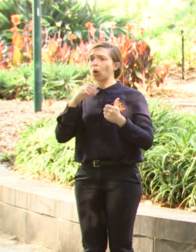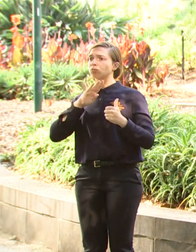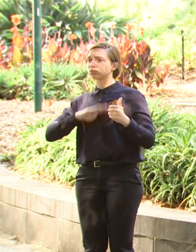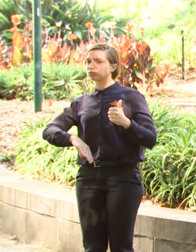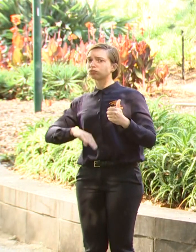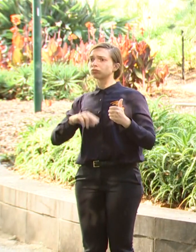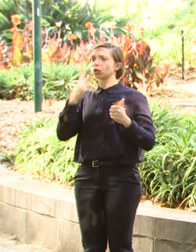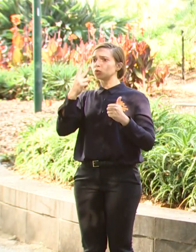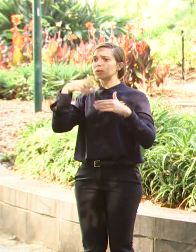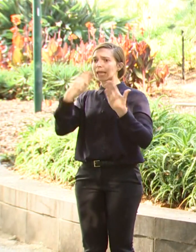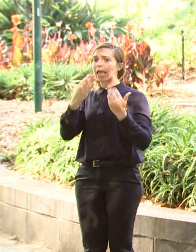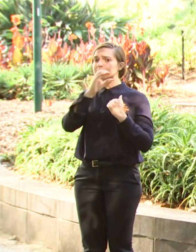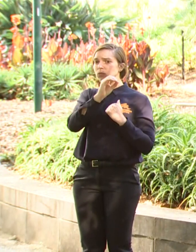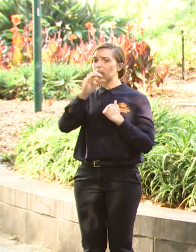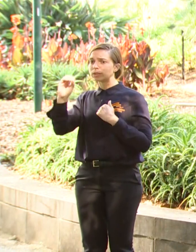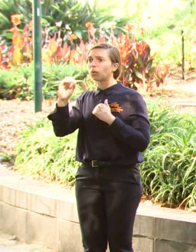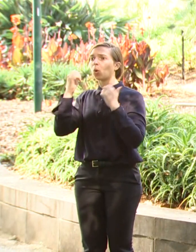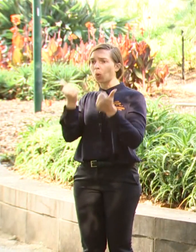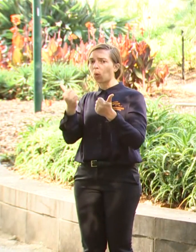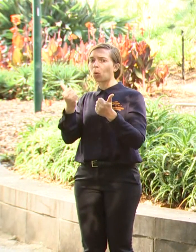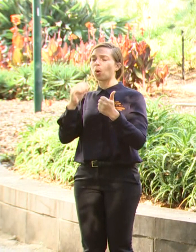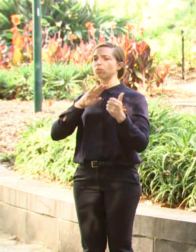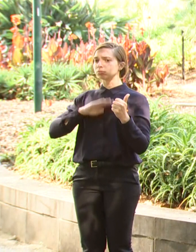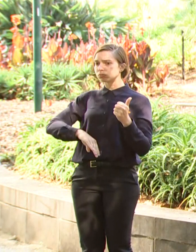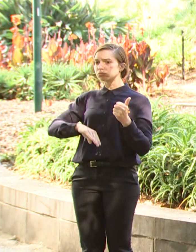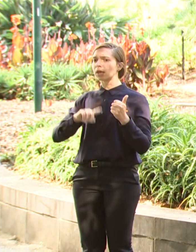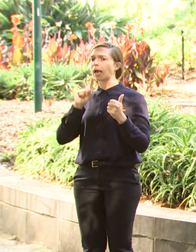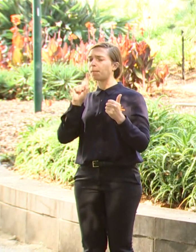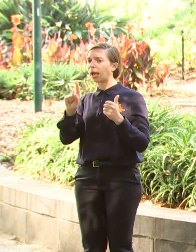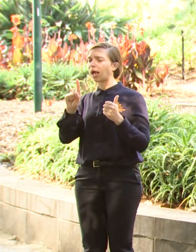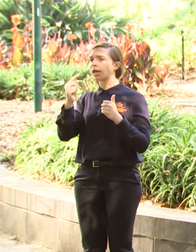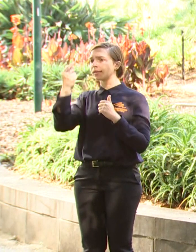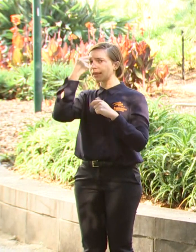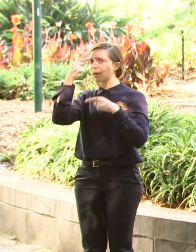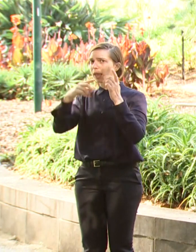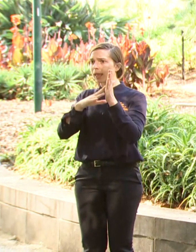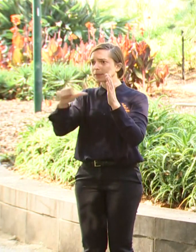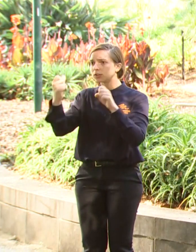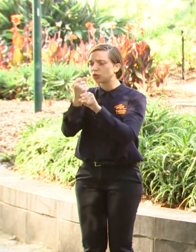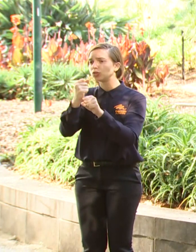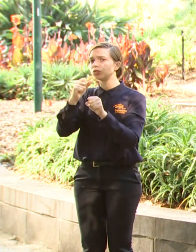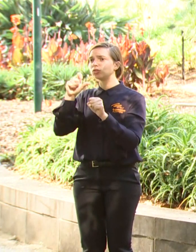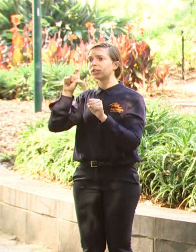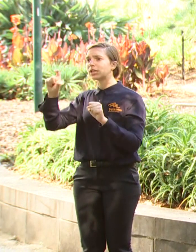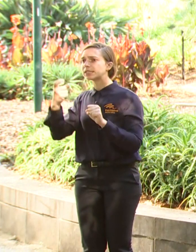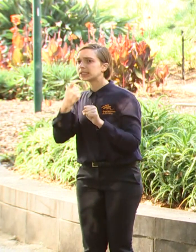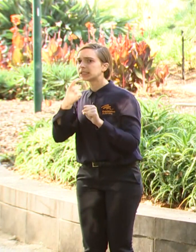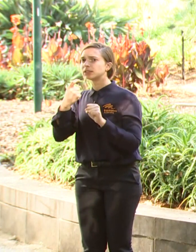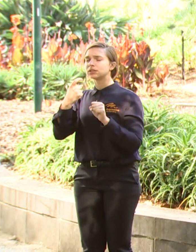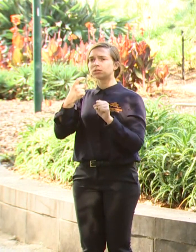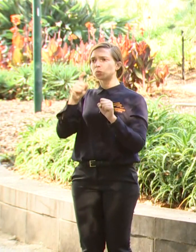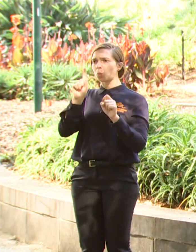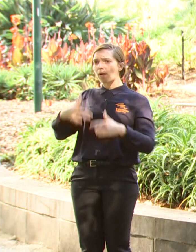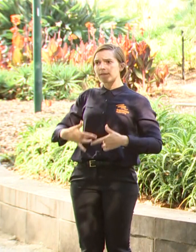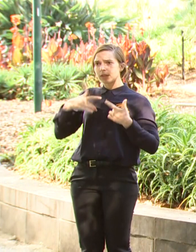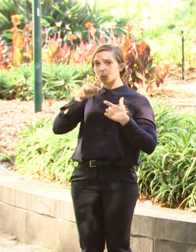might explode if we had acquisition of MCG or Shadston. Yep. I'm fairly confident now that that's not the case. Oh, look,